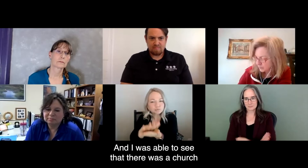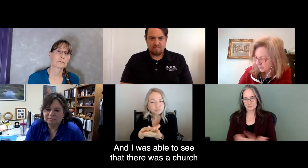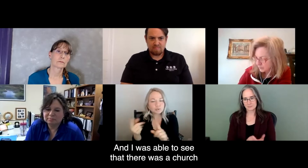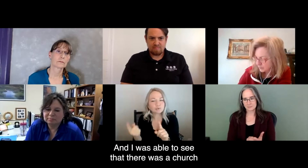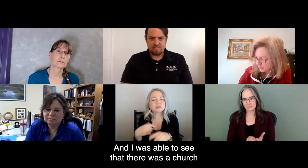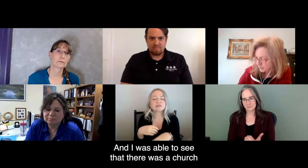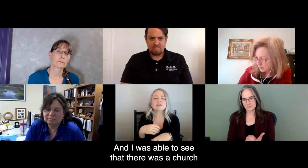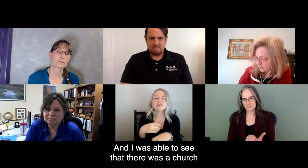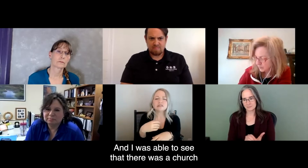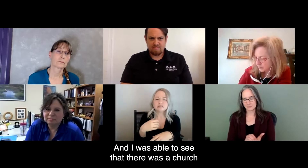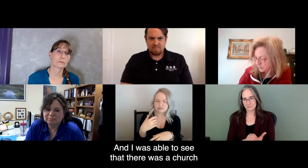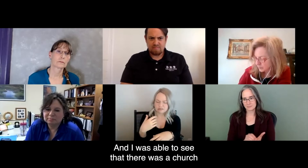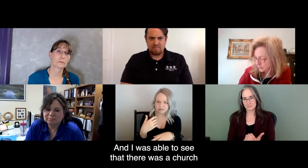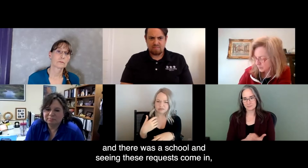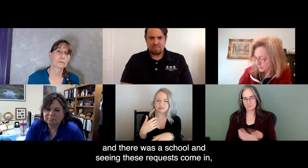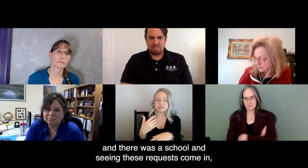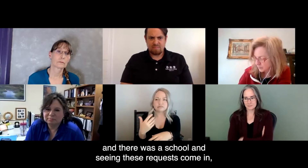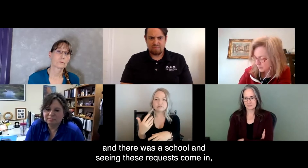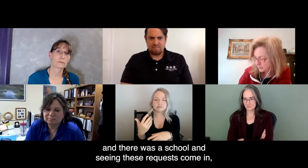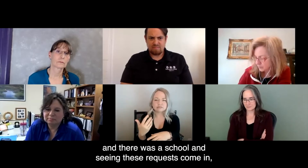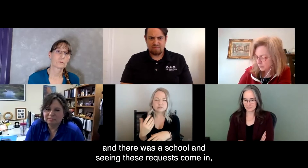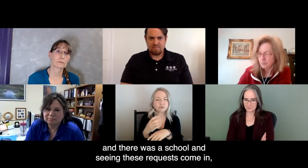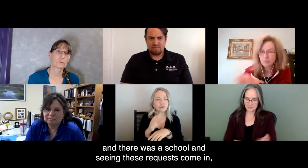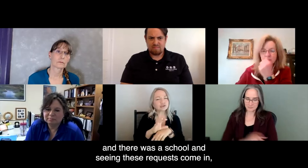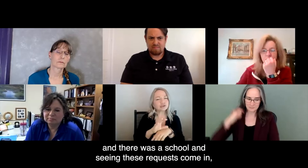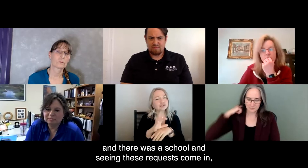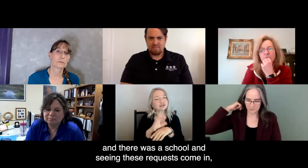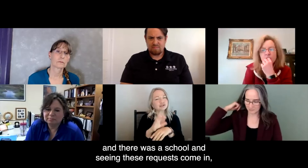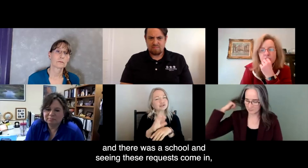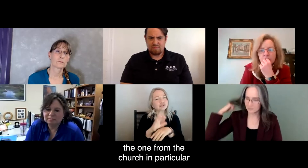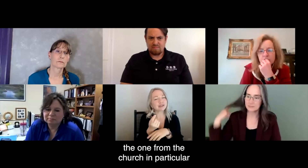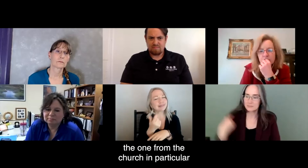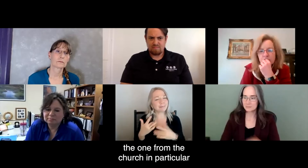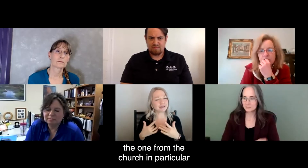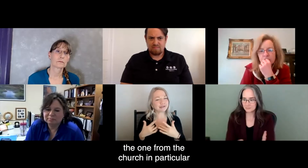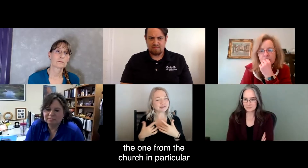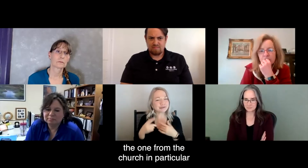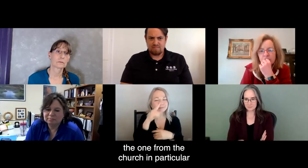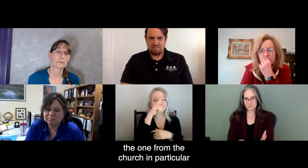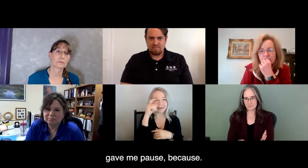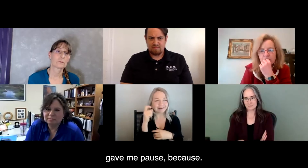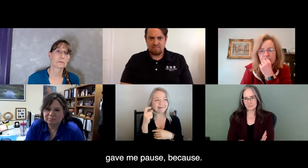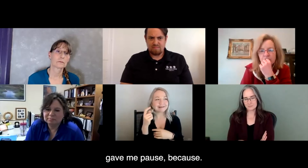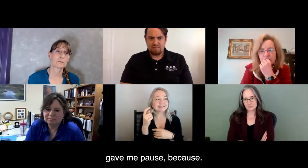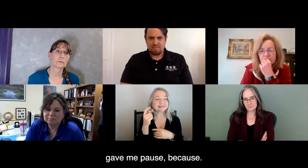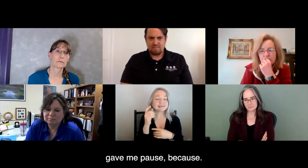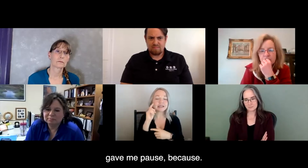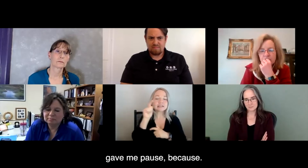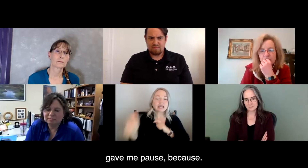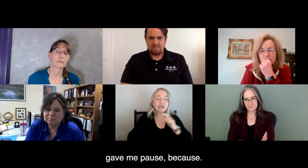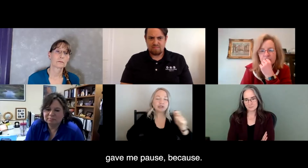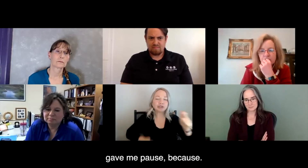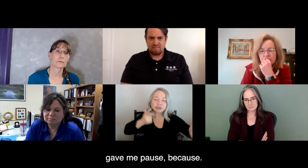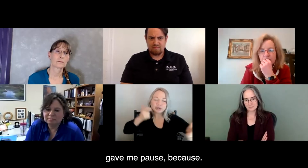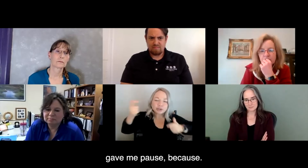And I was able to see that there was a church and there was a school, and seeing these requests come in, the one from the church in particular gave me pause,